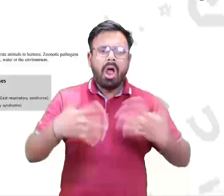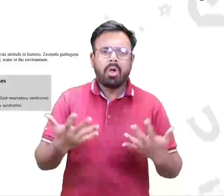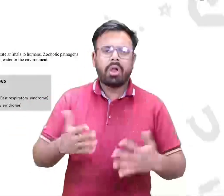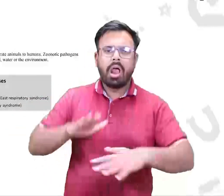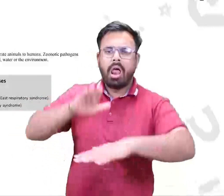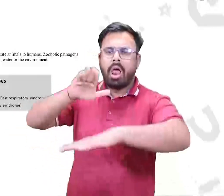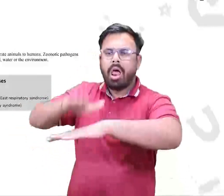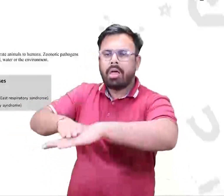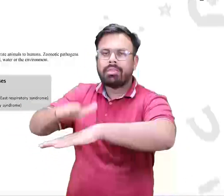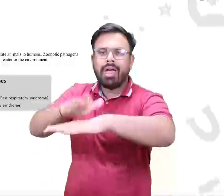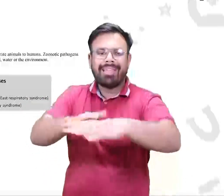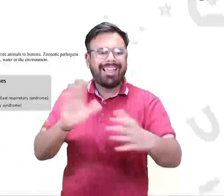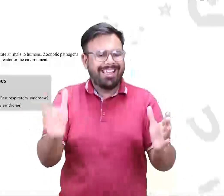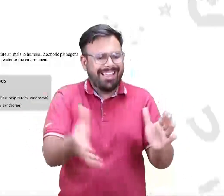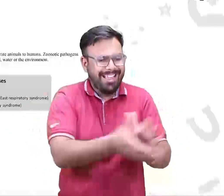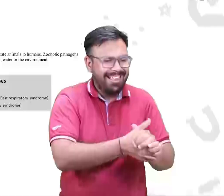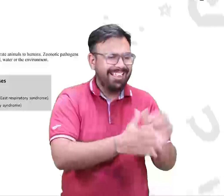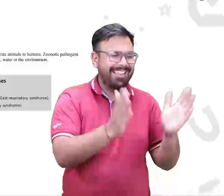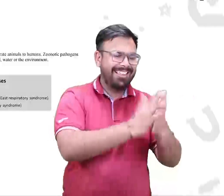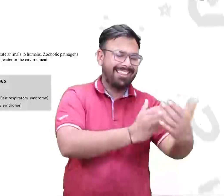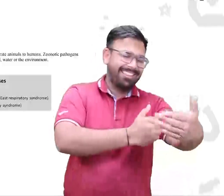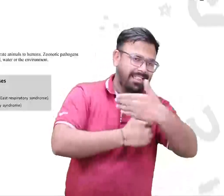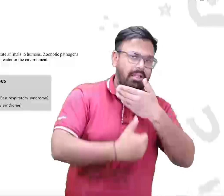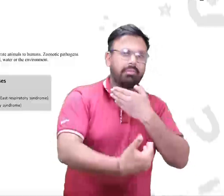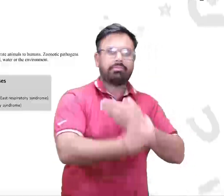water, and environment.